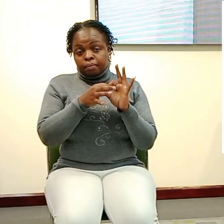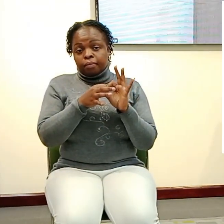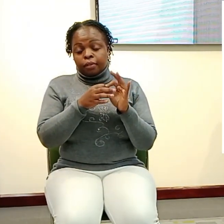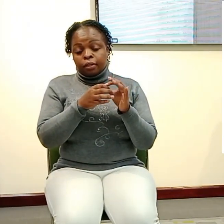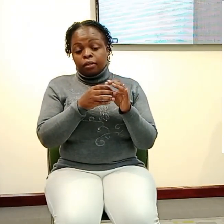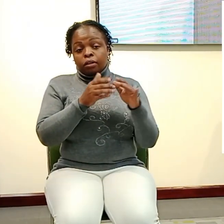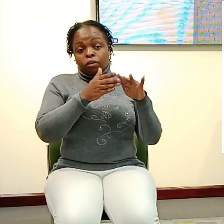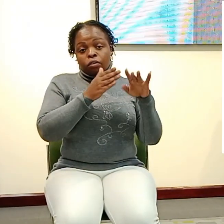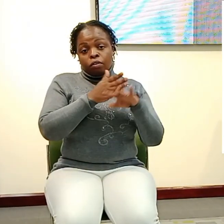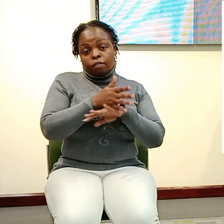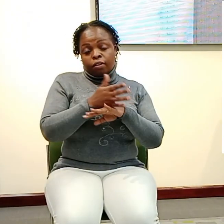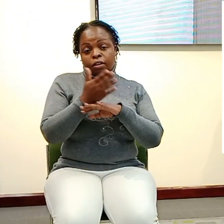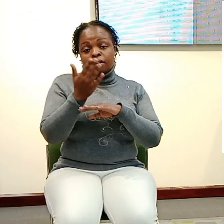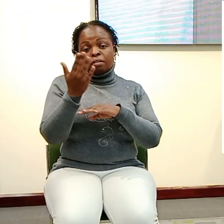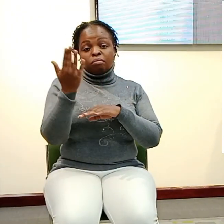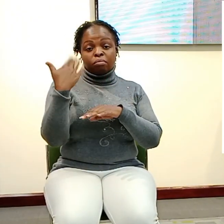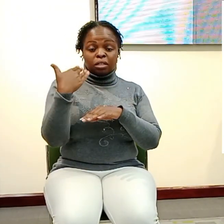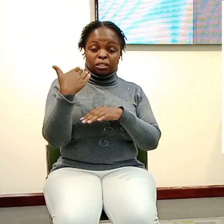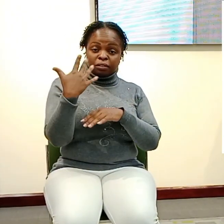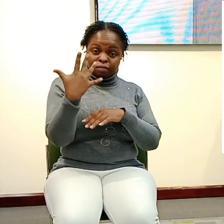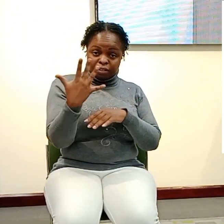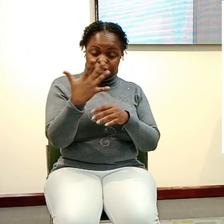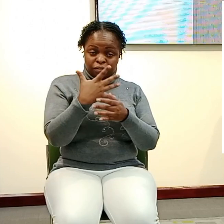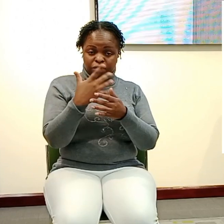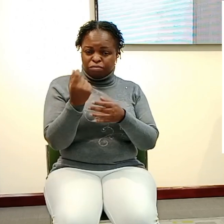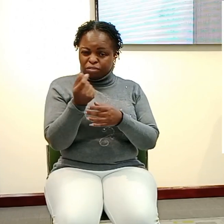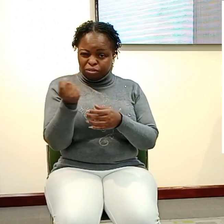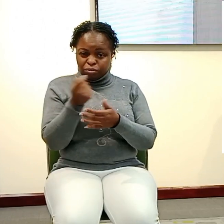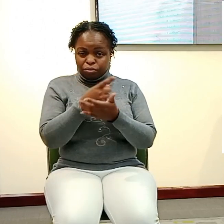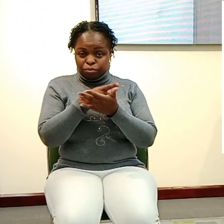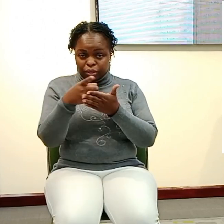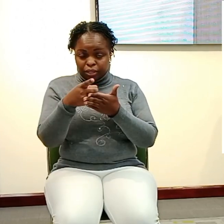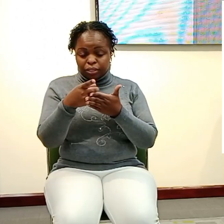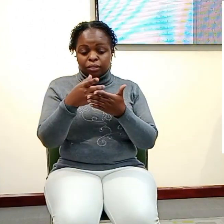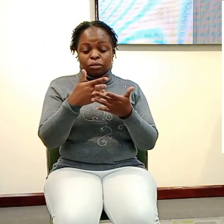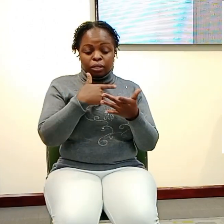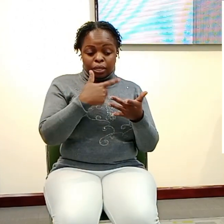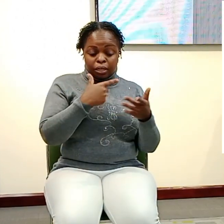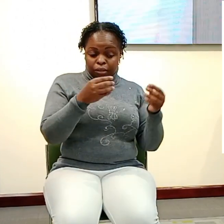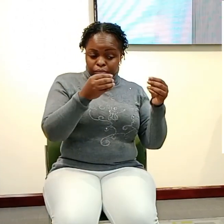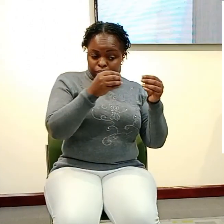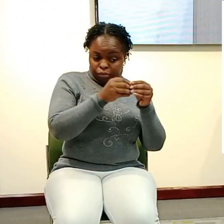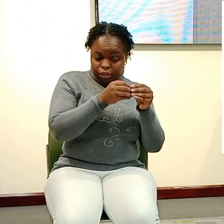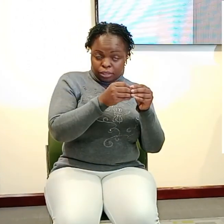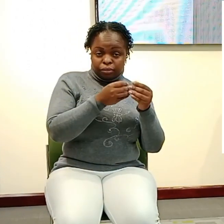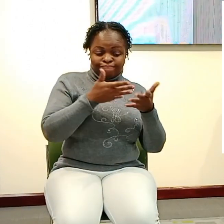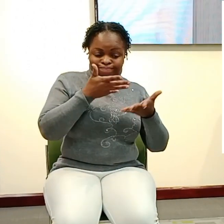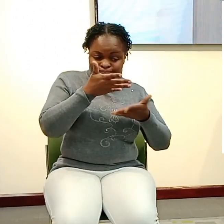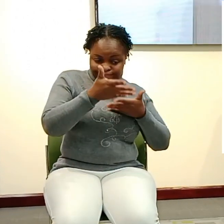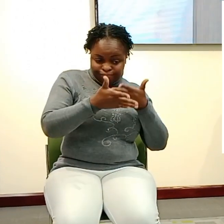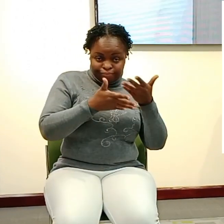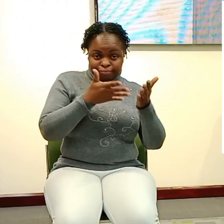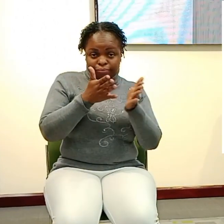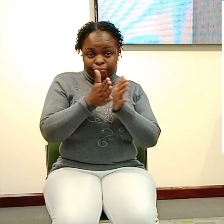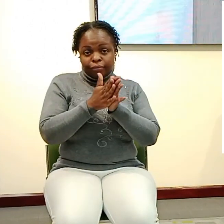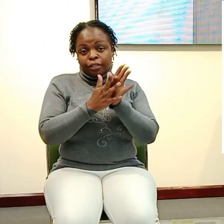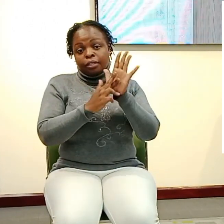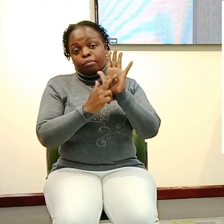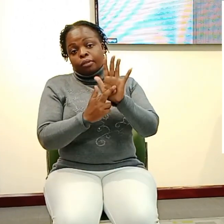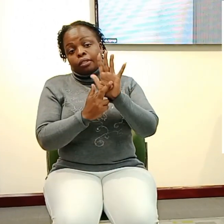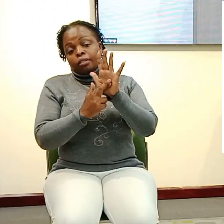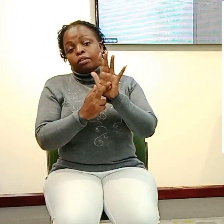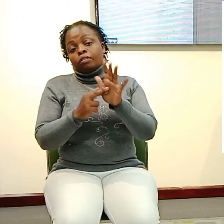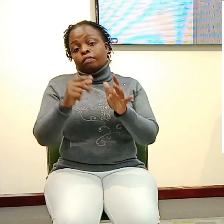Over the last few weeks, my office, we've been meeting and having discussions with representatives of the